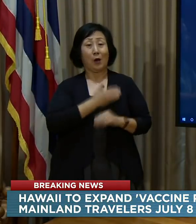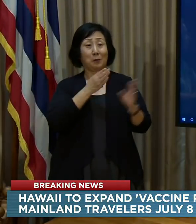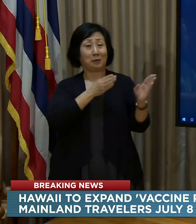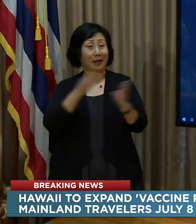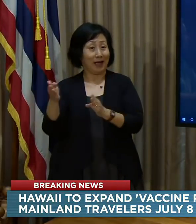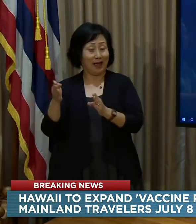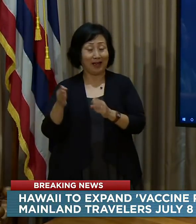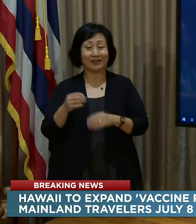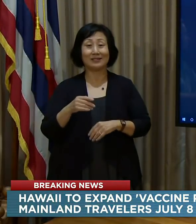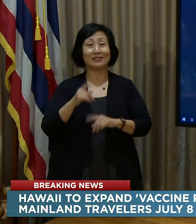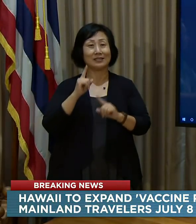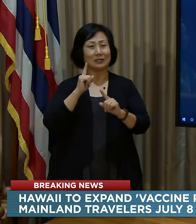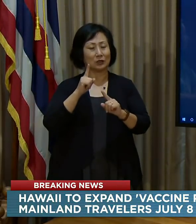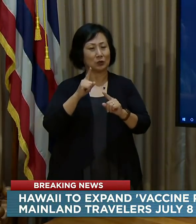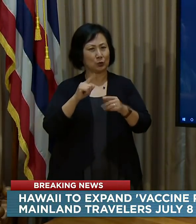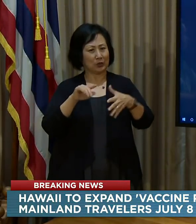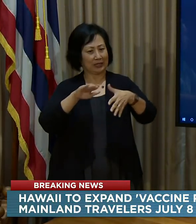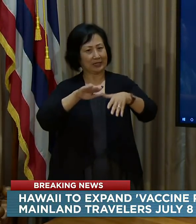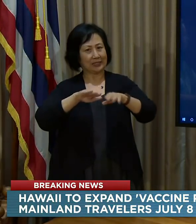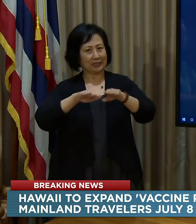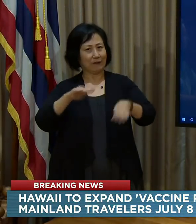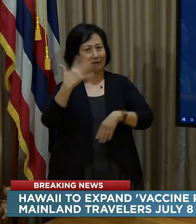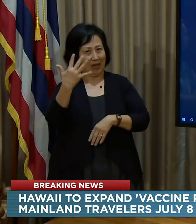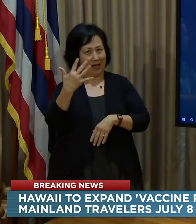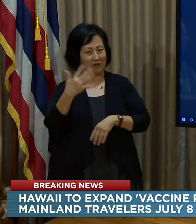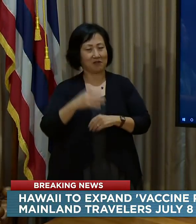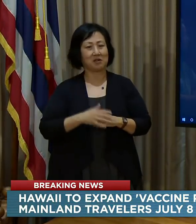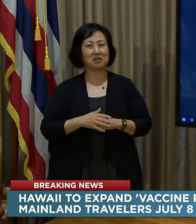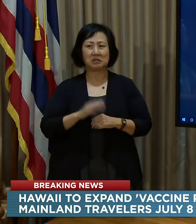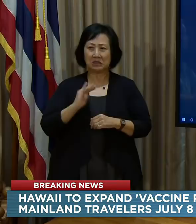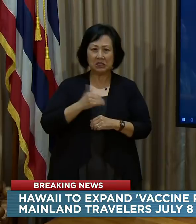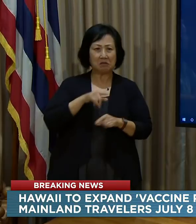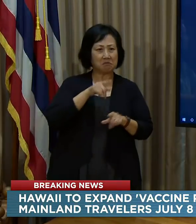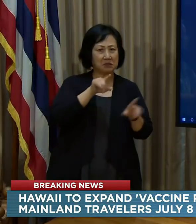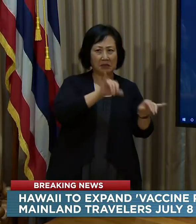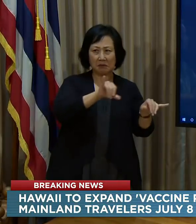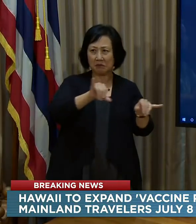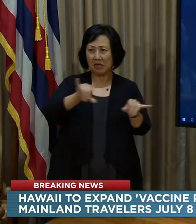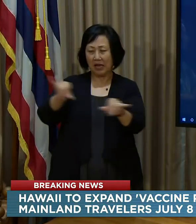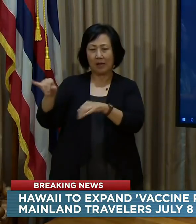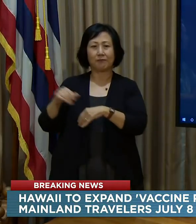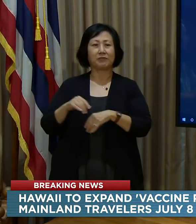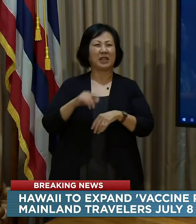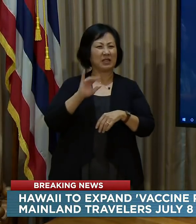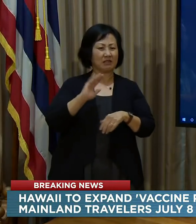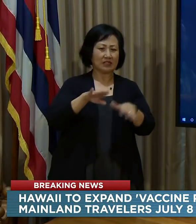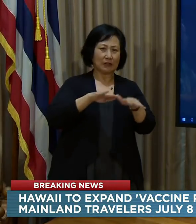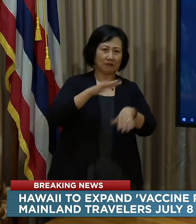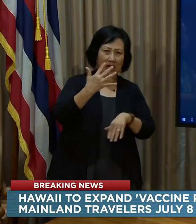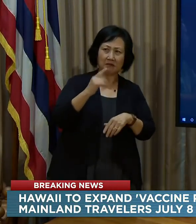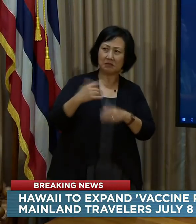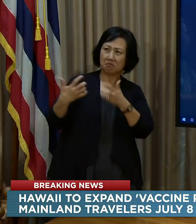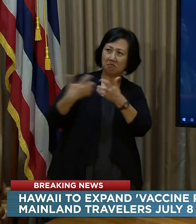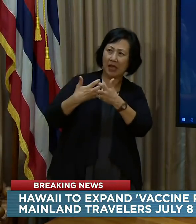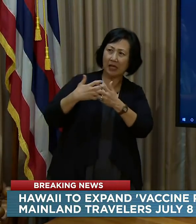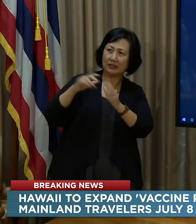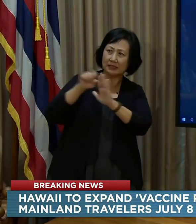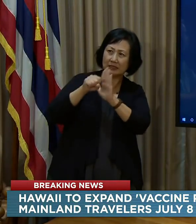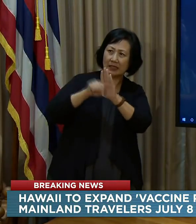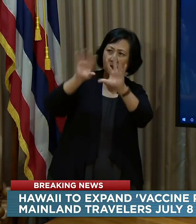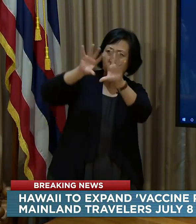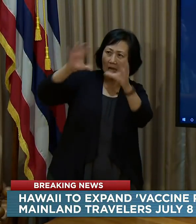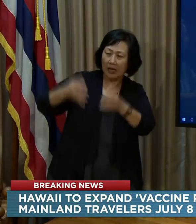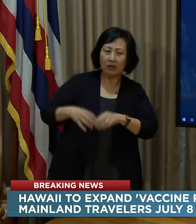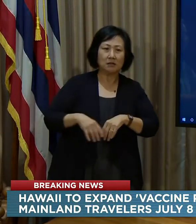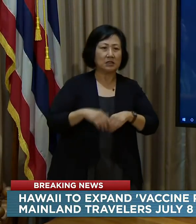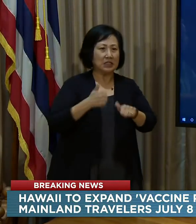is to get to Tier 5, which looks pretty consistent with the state and with the other counties as well. I